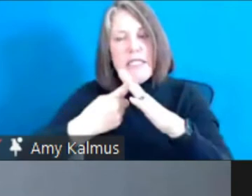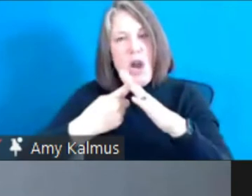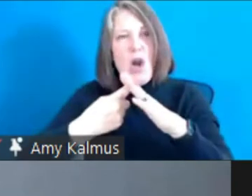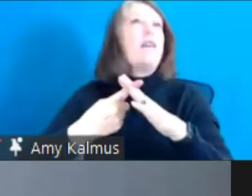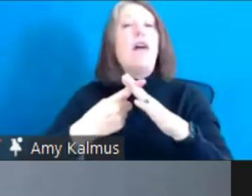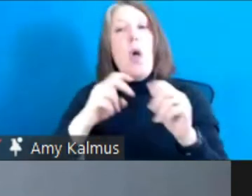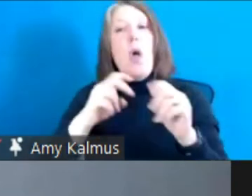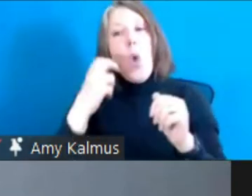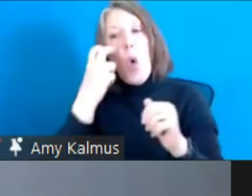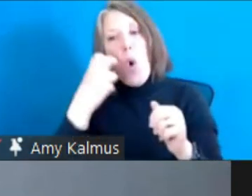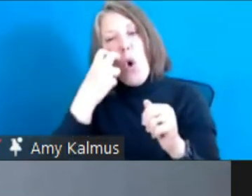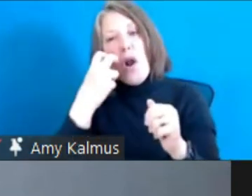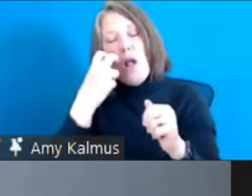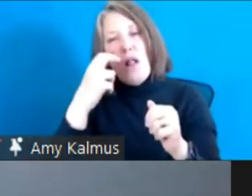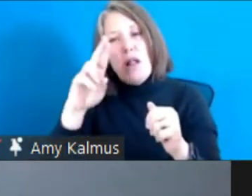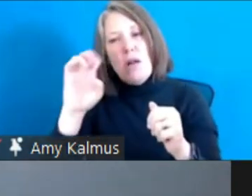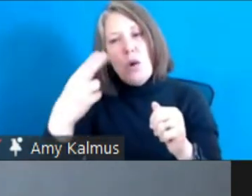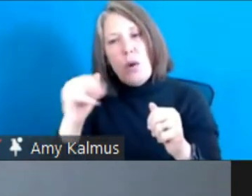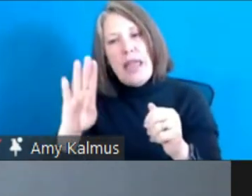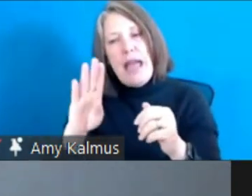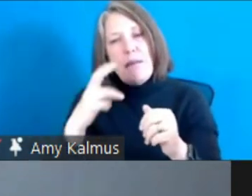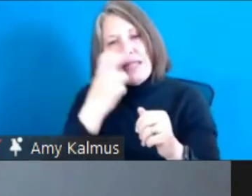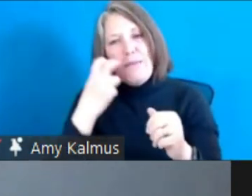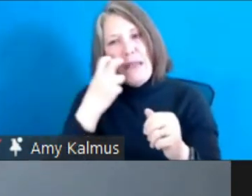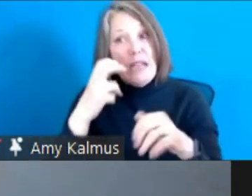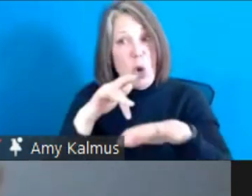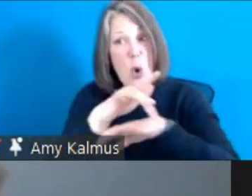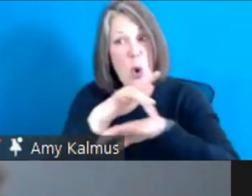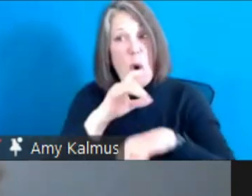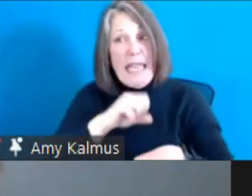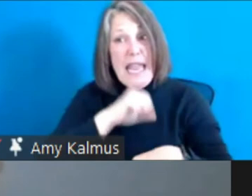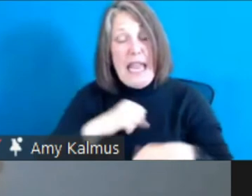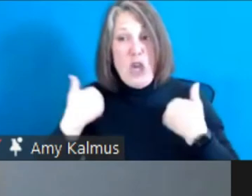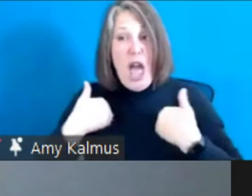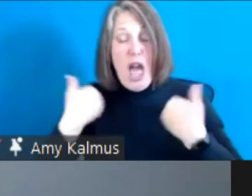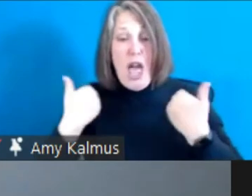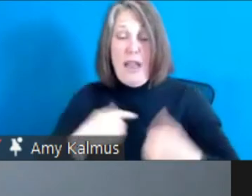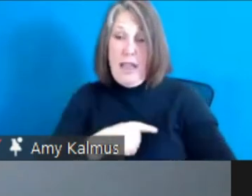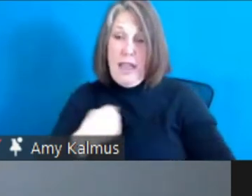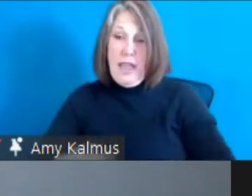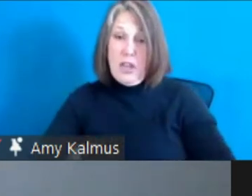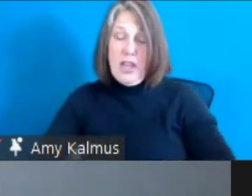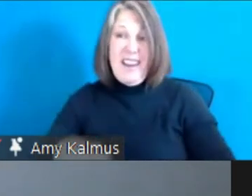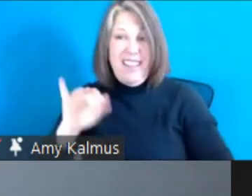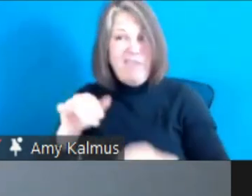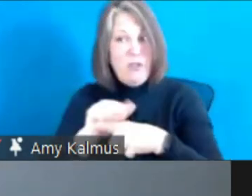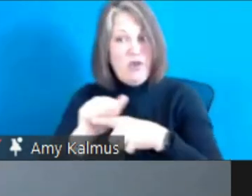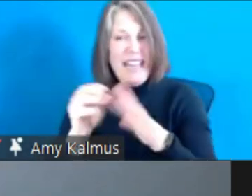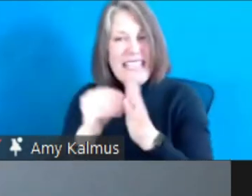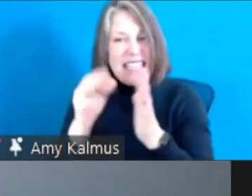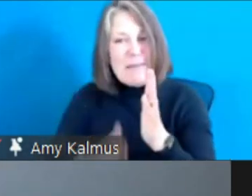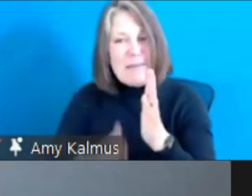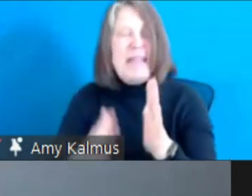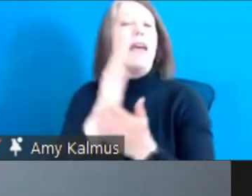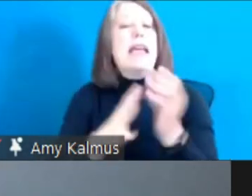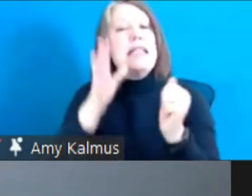oral rehabilitation speech at a very early age. And in China, this training is very expensive. And some of the parents